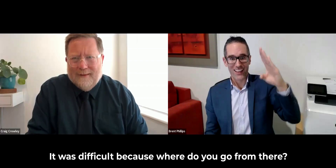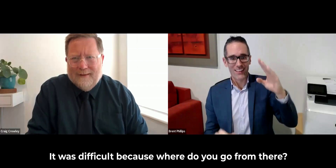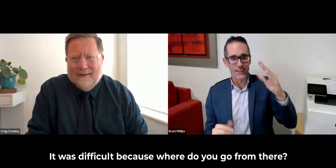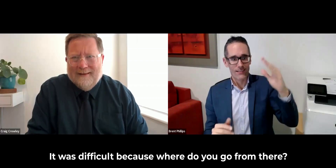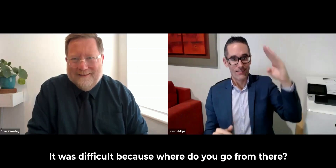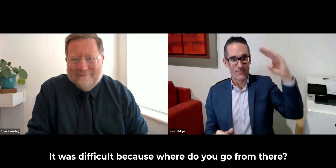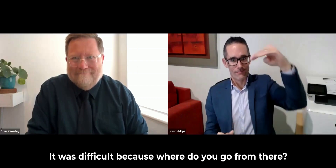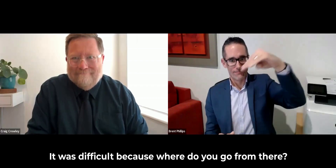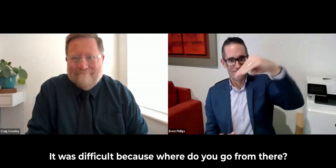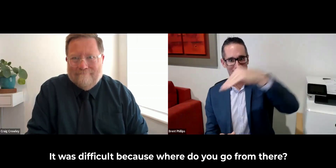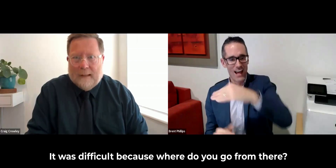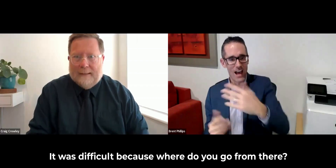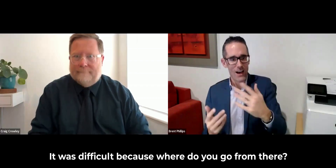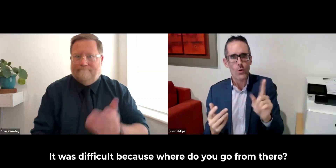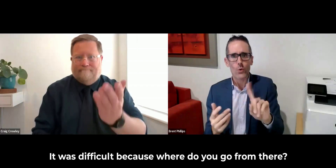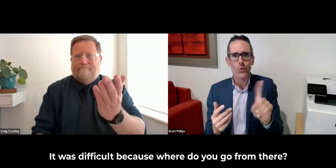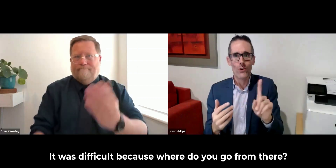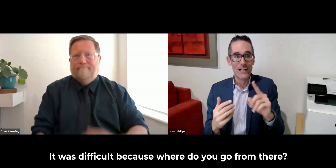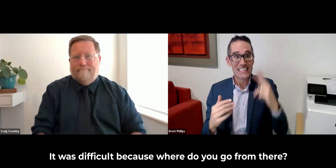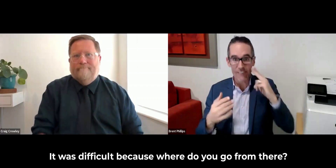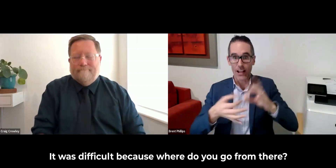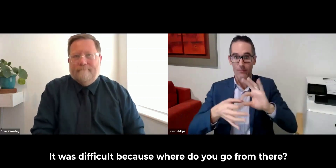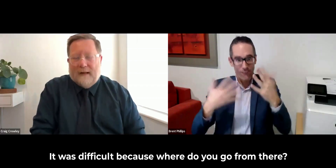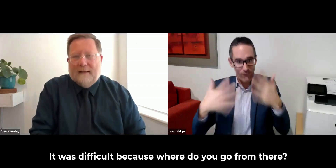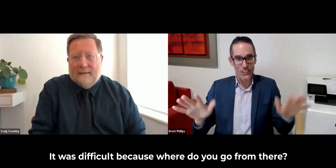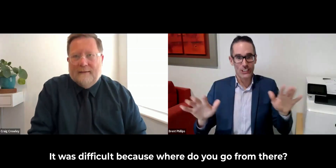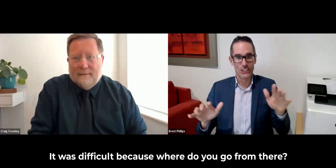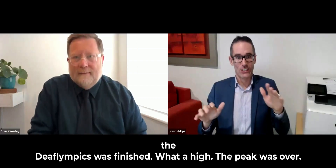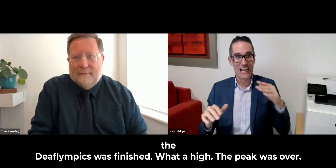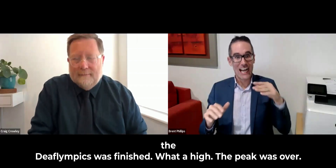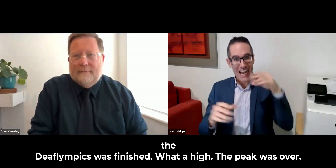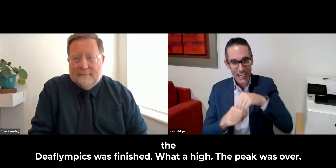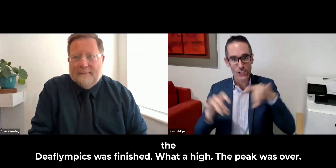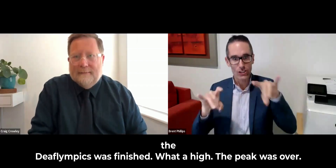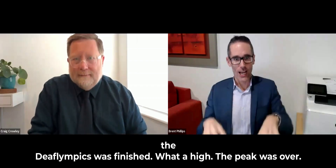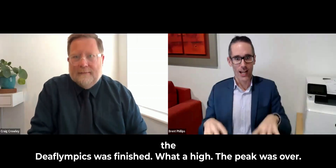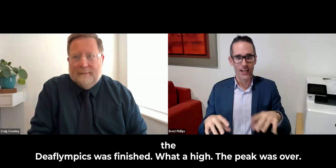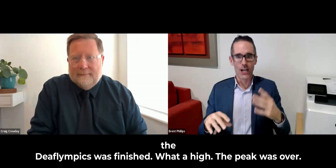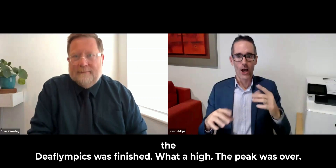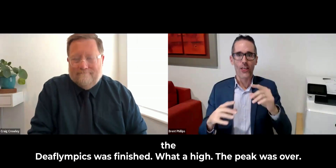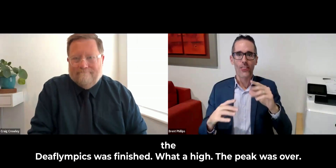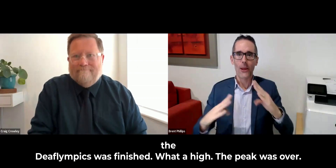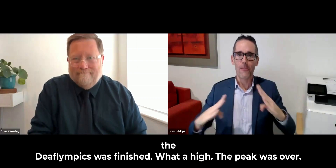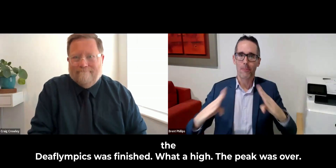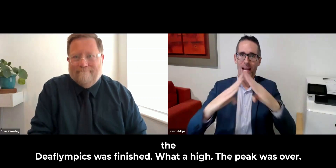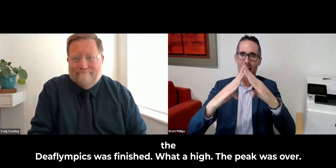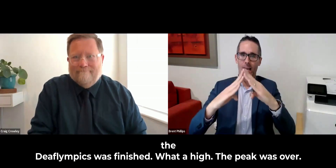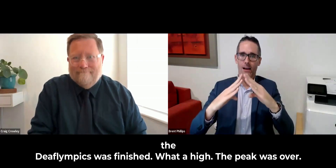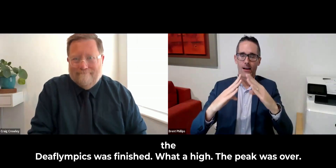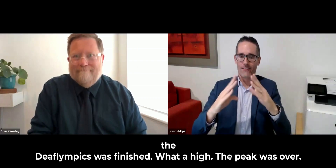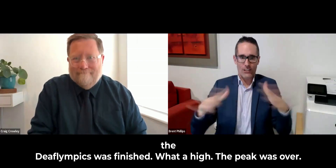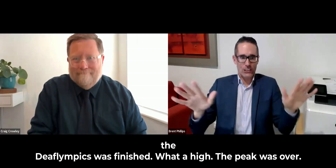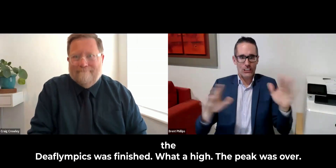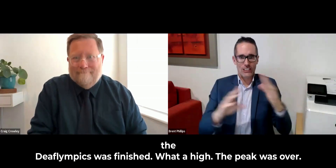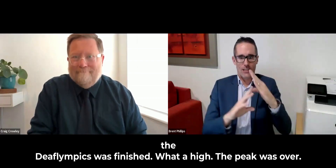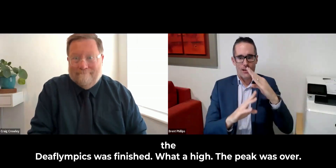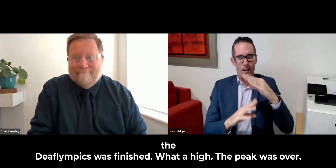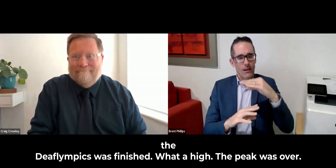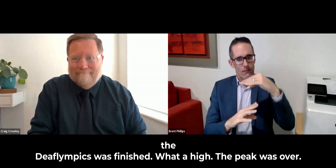difficult because where do you go from there? Deaf Olympics was finished. What a high! The